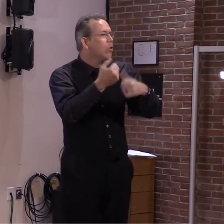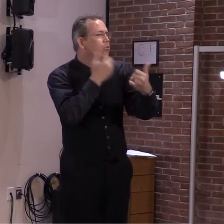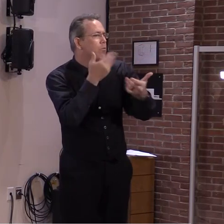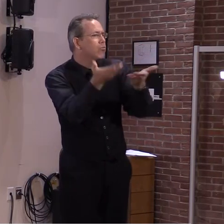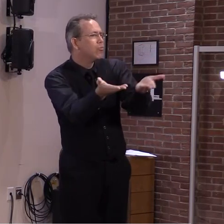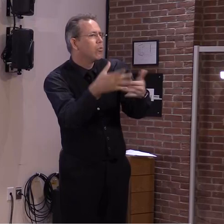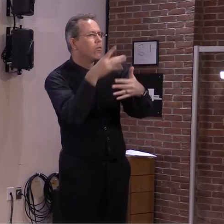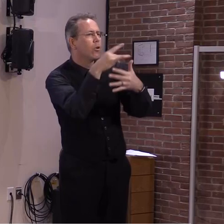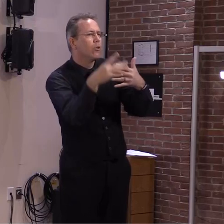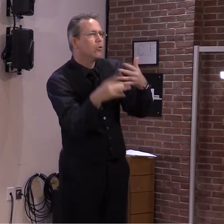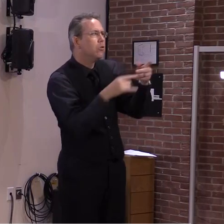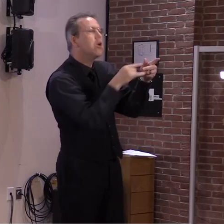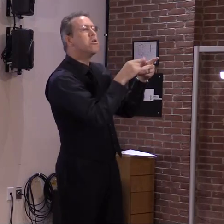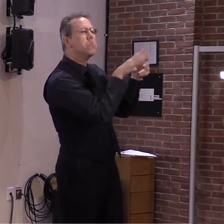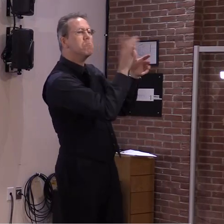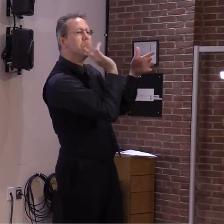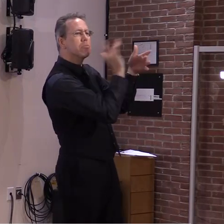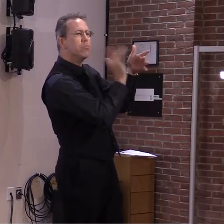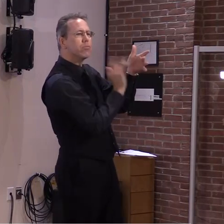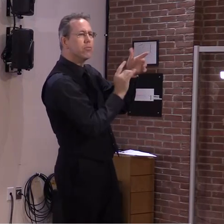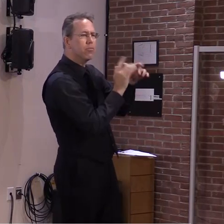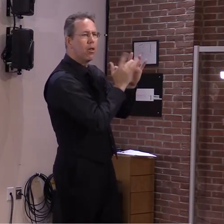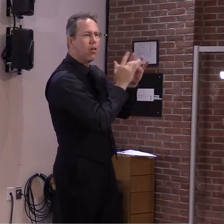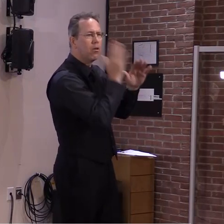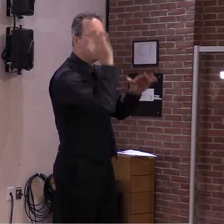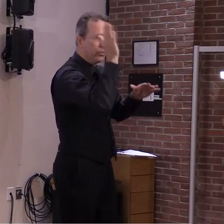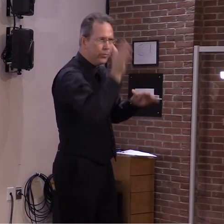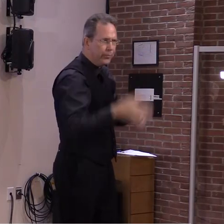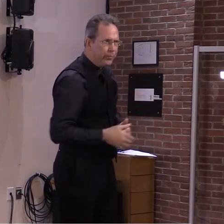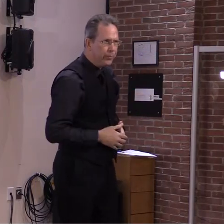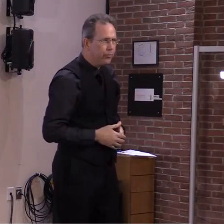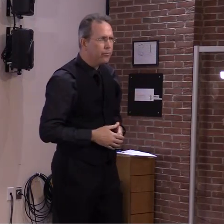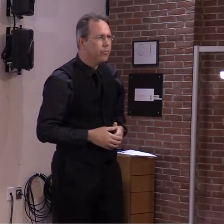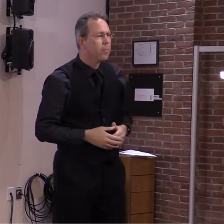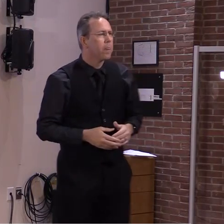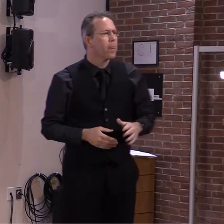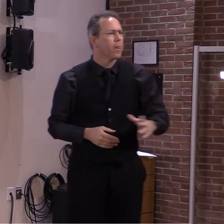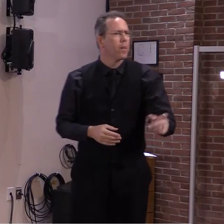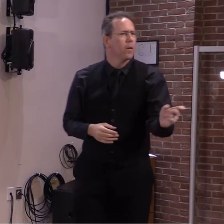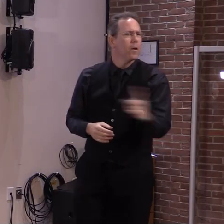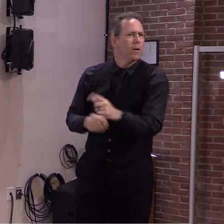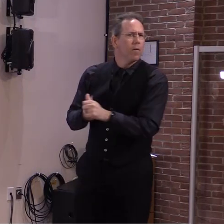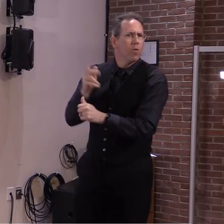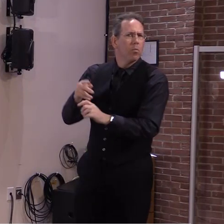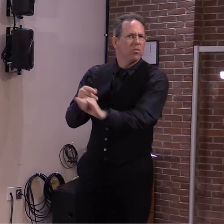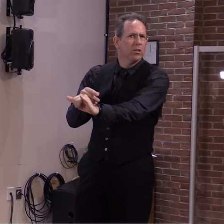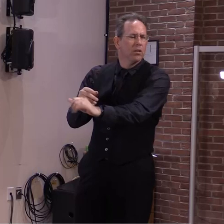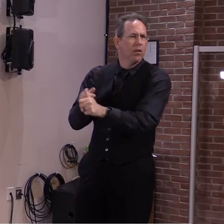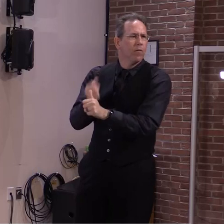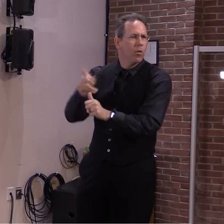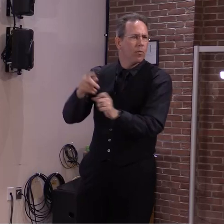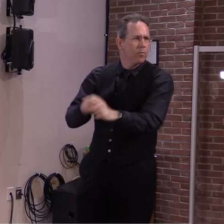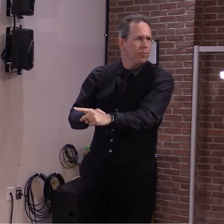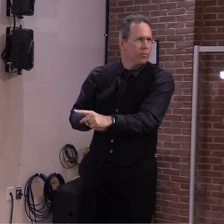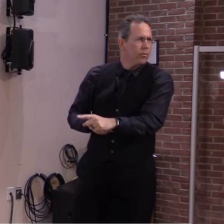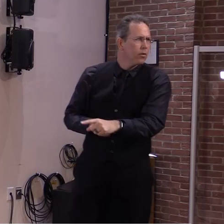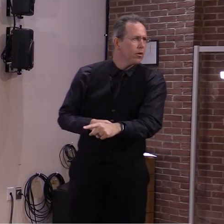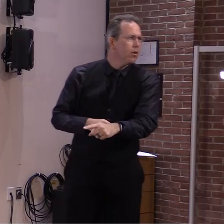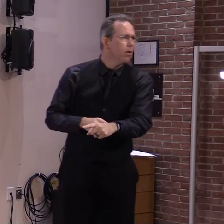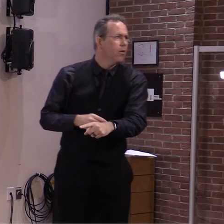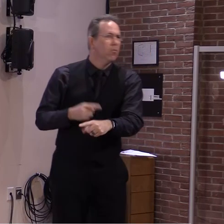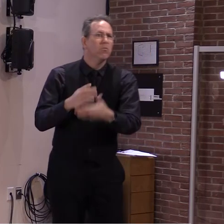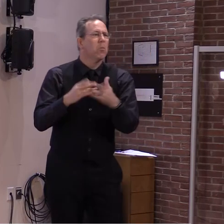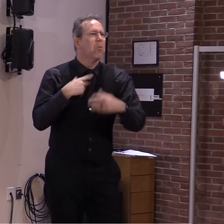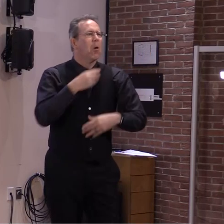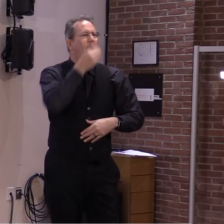Okay. And for those, if people say, I really don't want a specific shot, are they going to have multiple options,